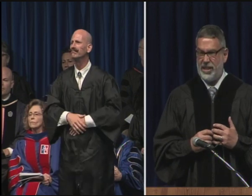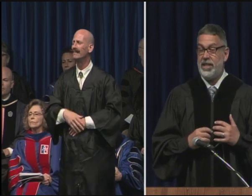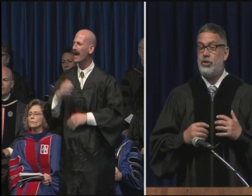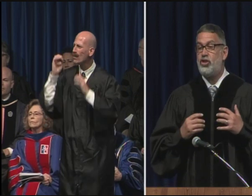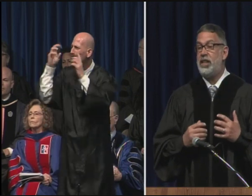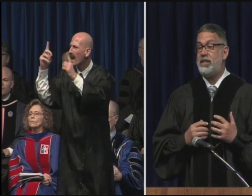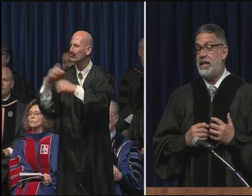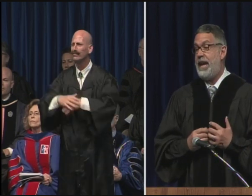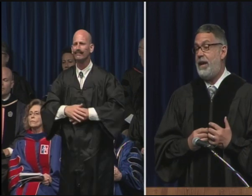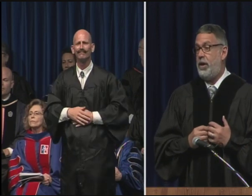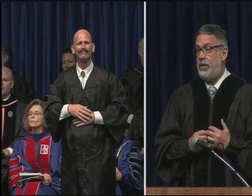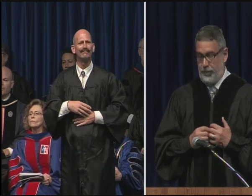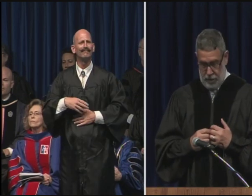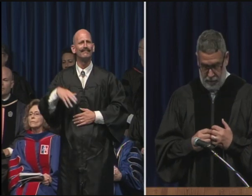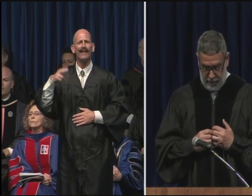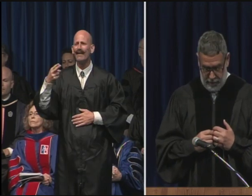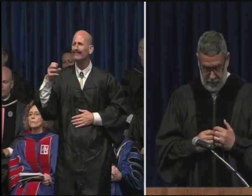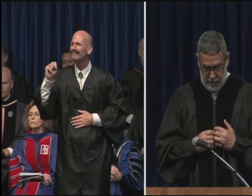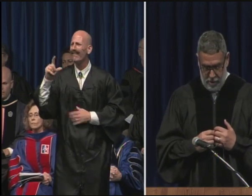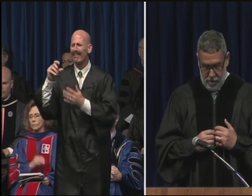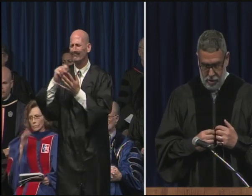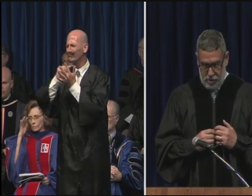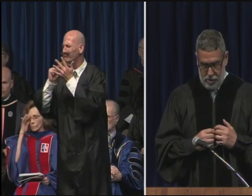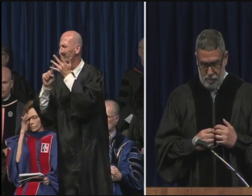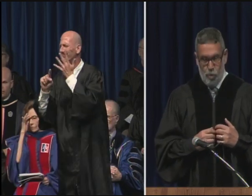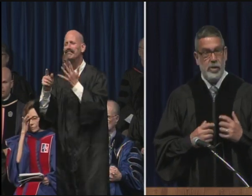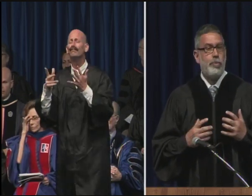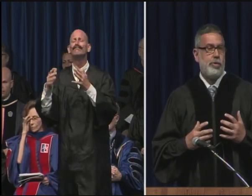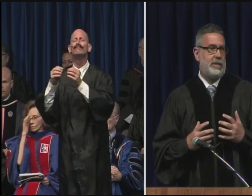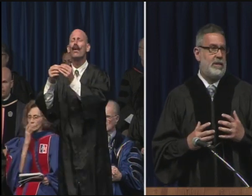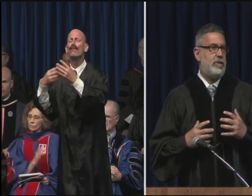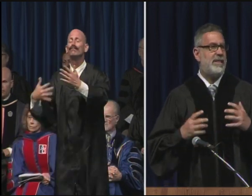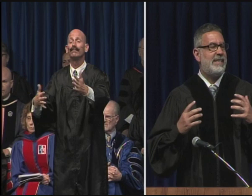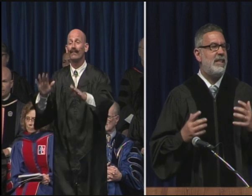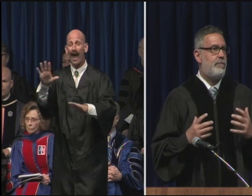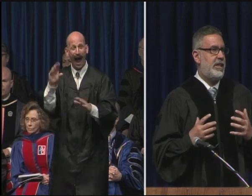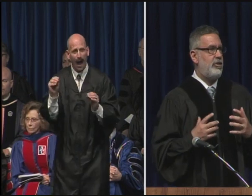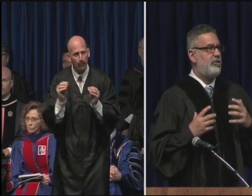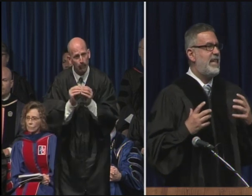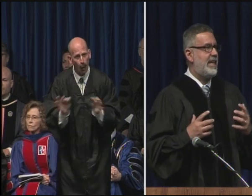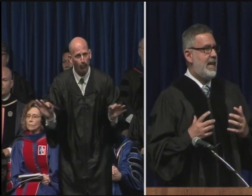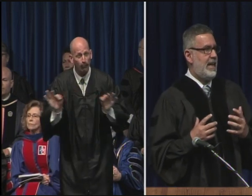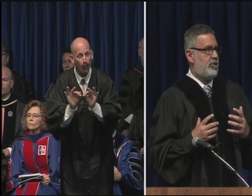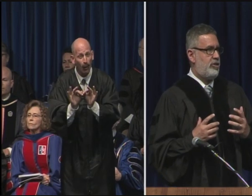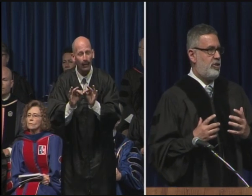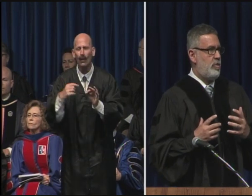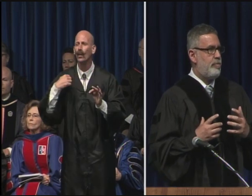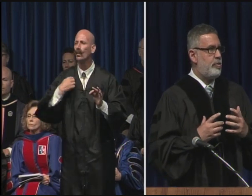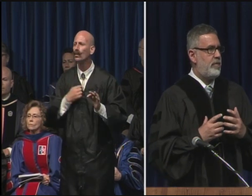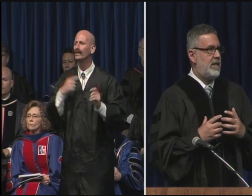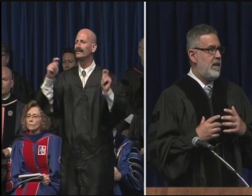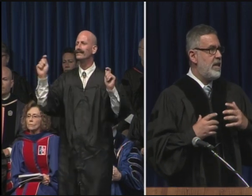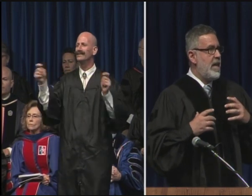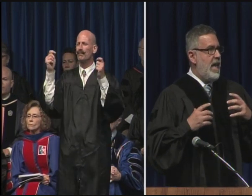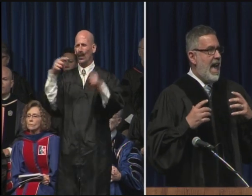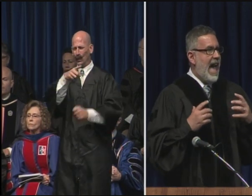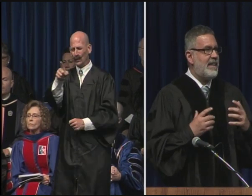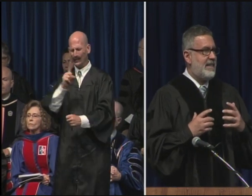pathology, just to name a few. More importantly, we're celebrating your dedication to improving the access